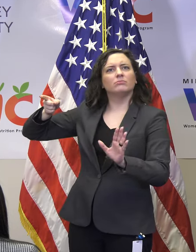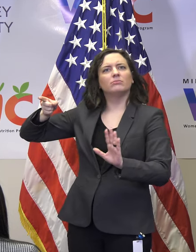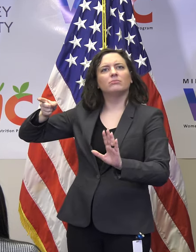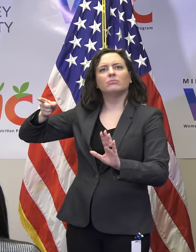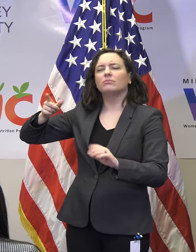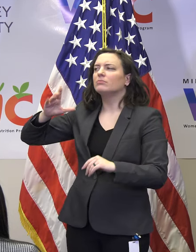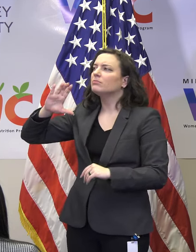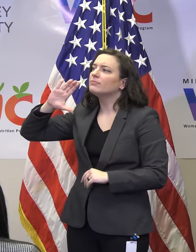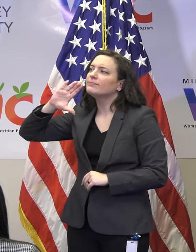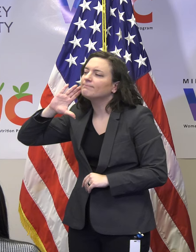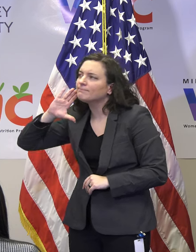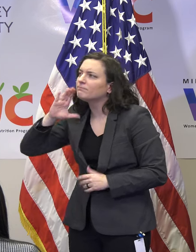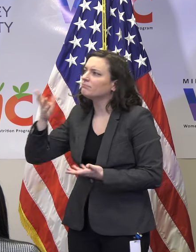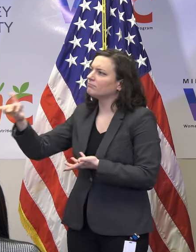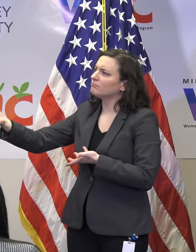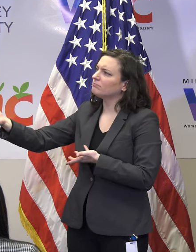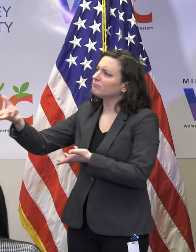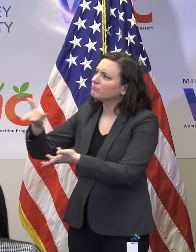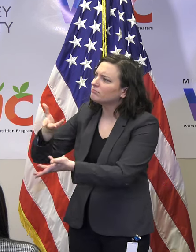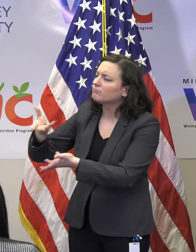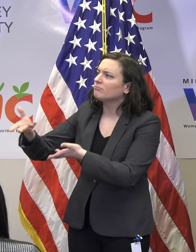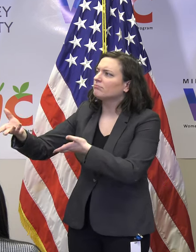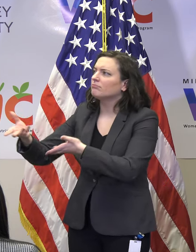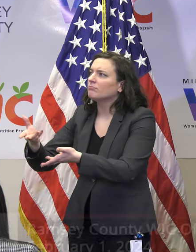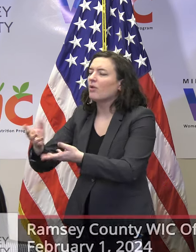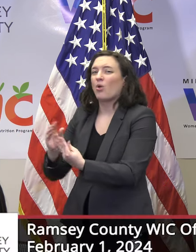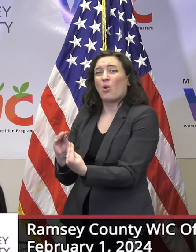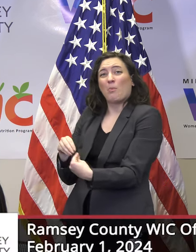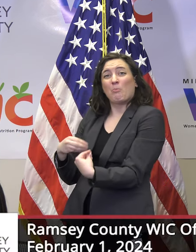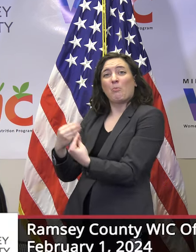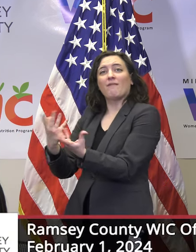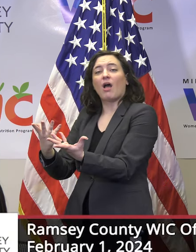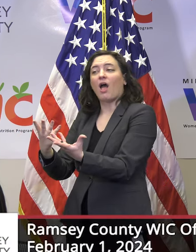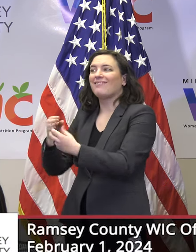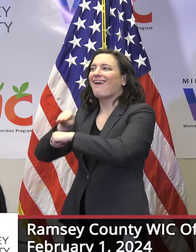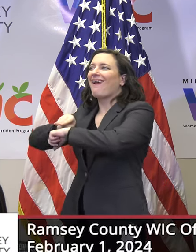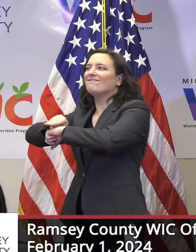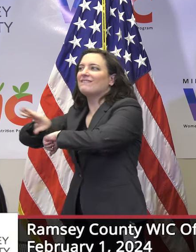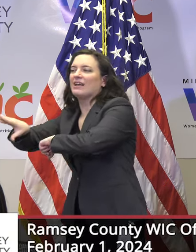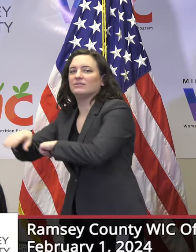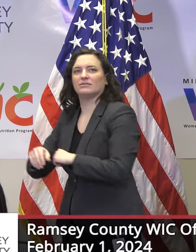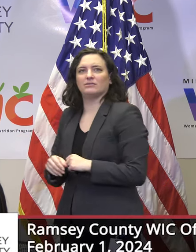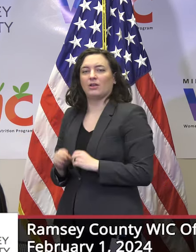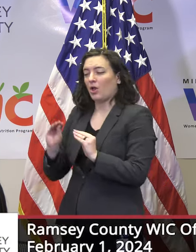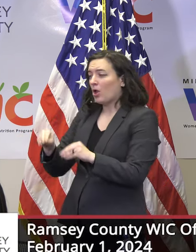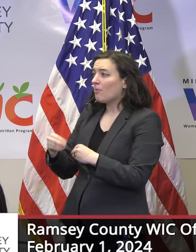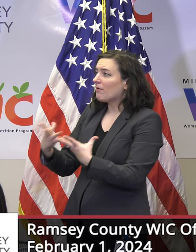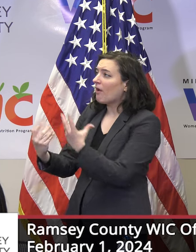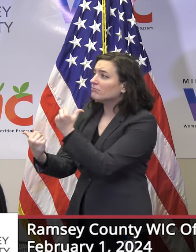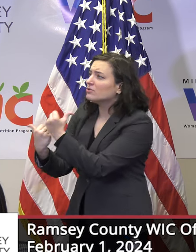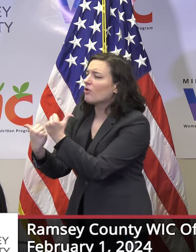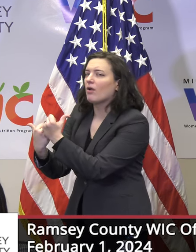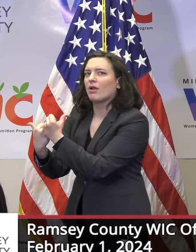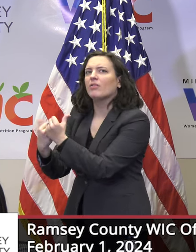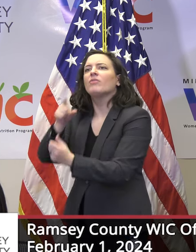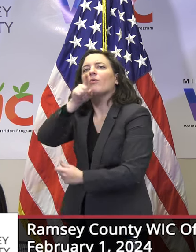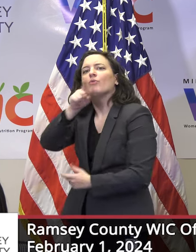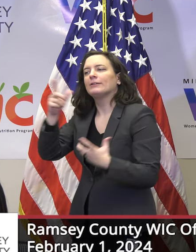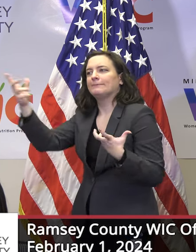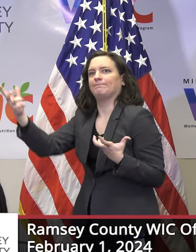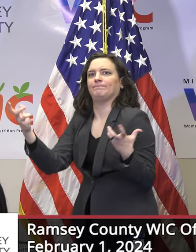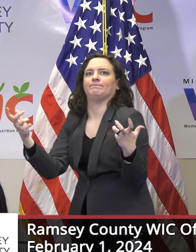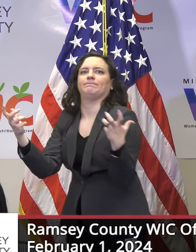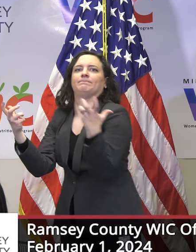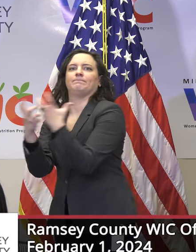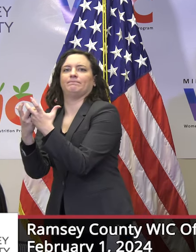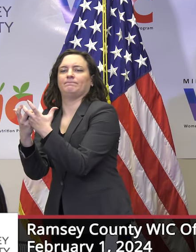from listening, being able to adjust and provide advice in a way that resonates with people across the table, but at the